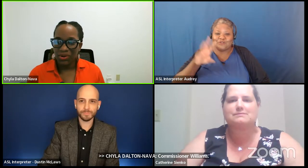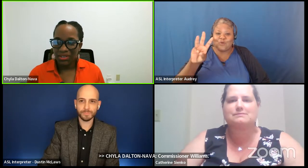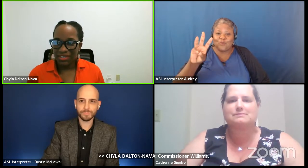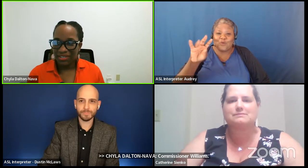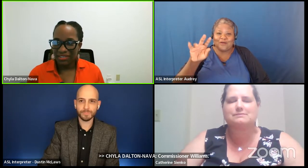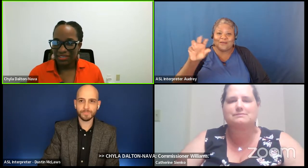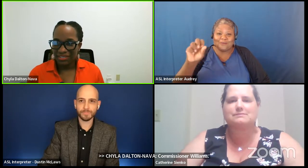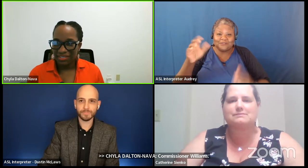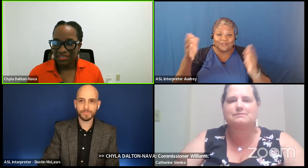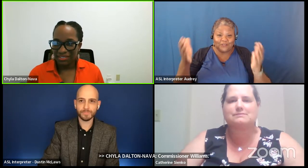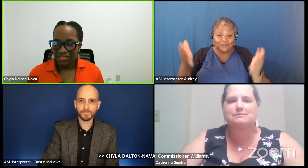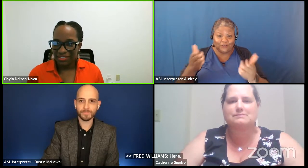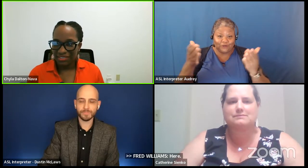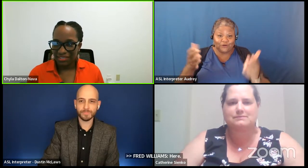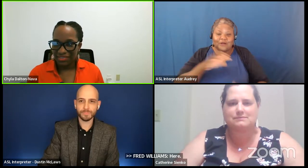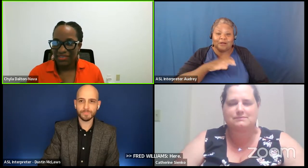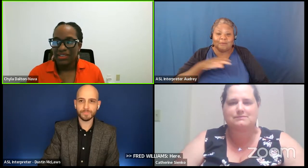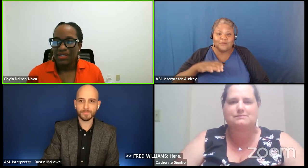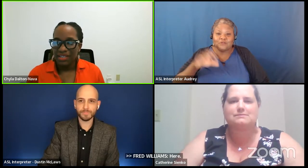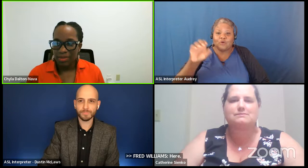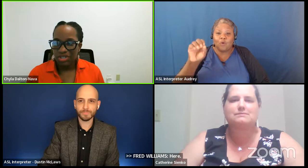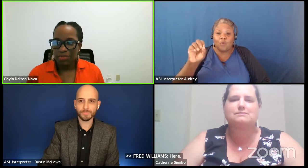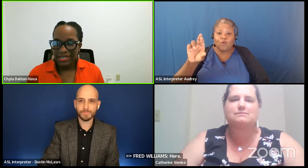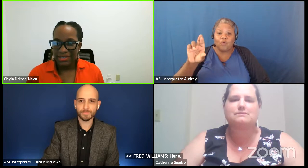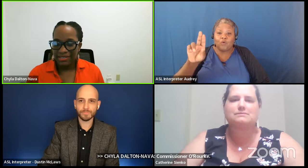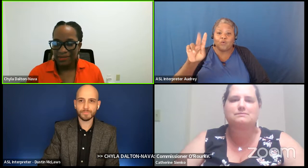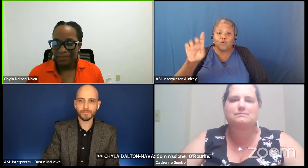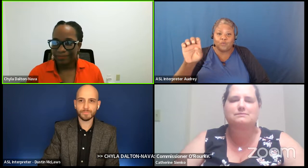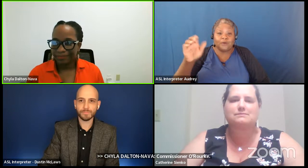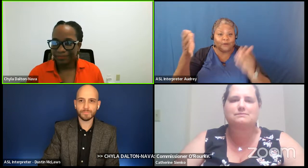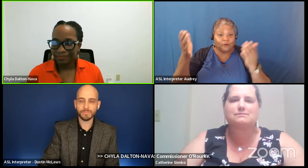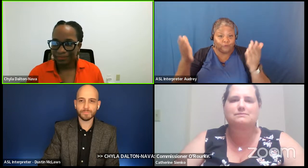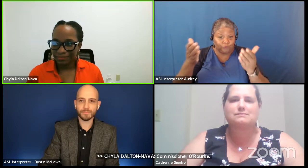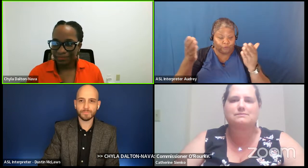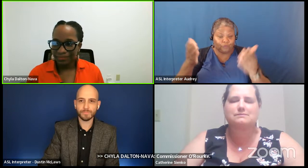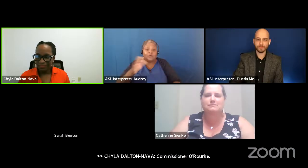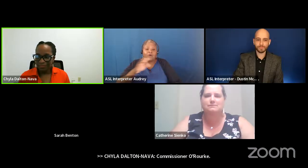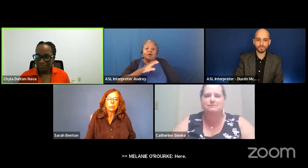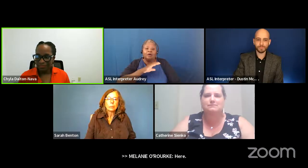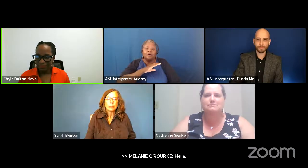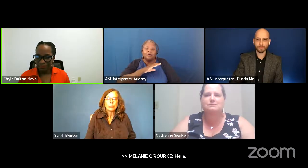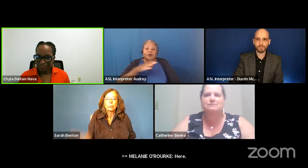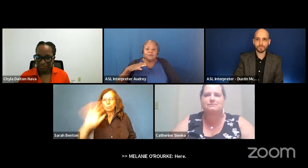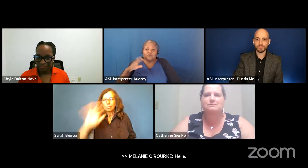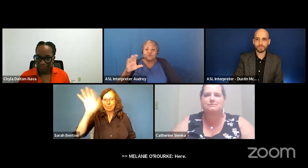Commissioner O'Rourke, Here. Commissioner Benton,